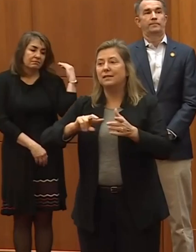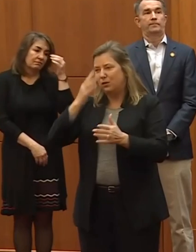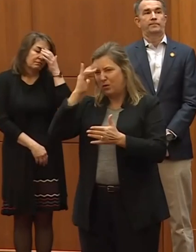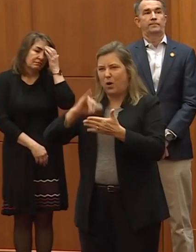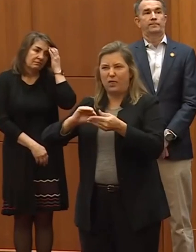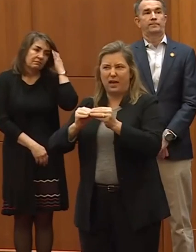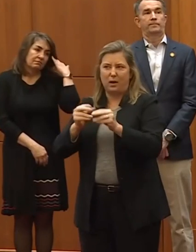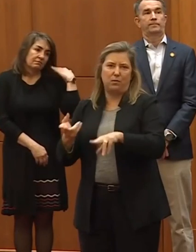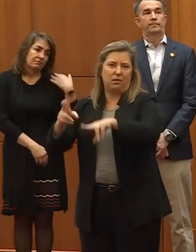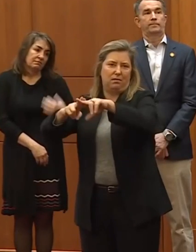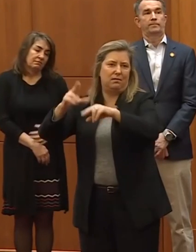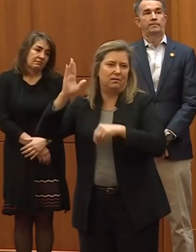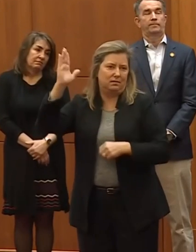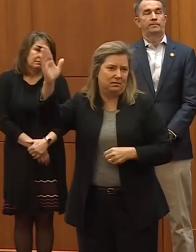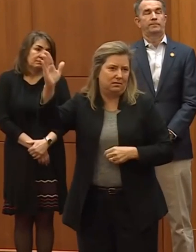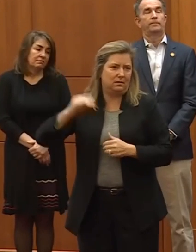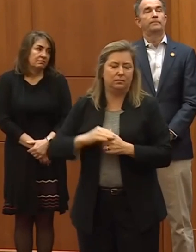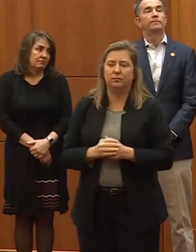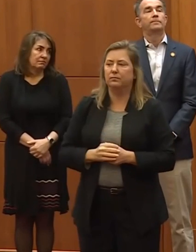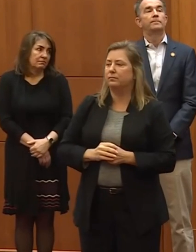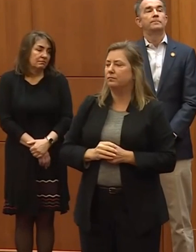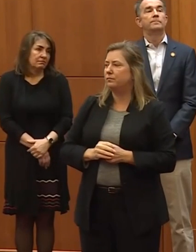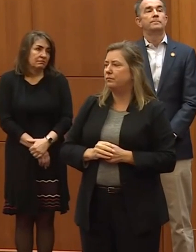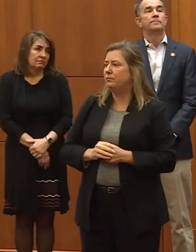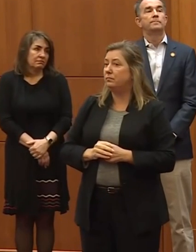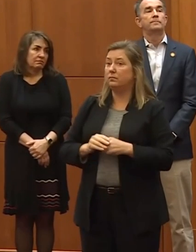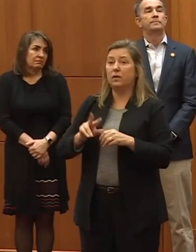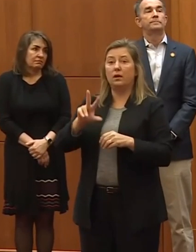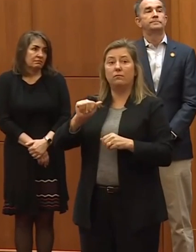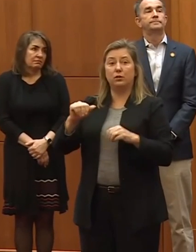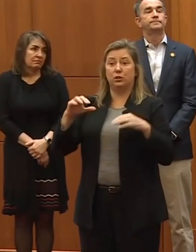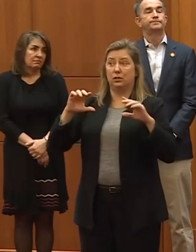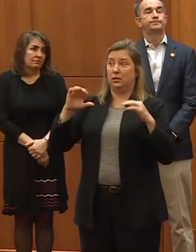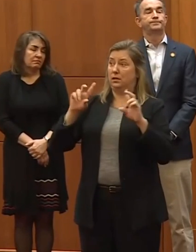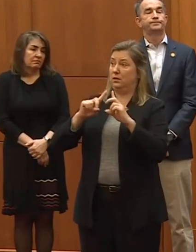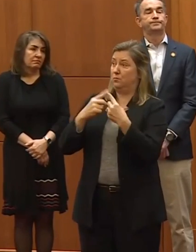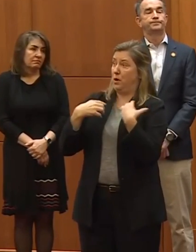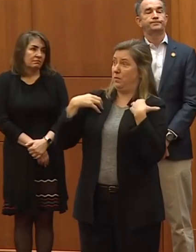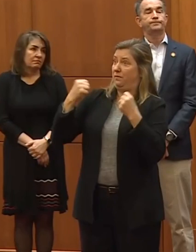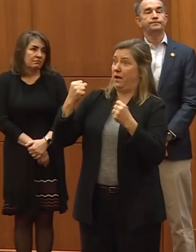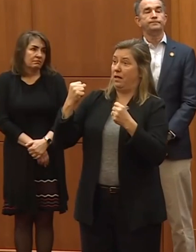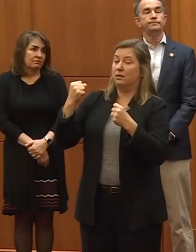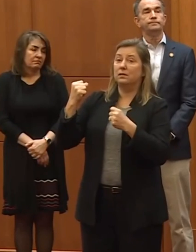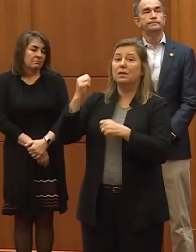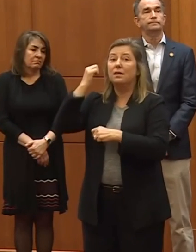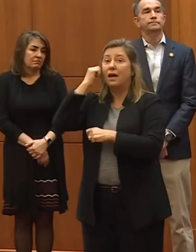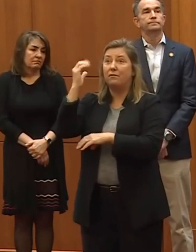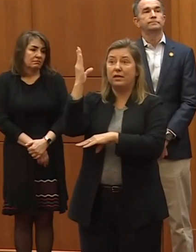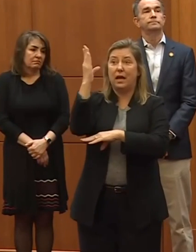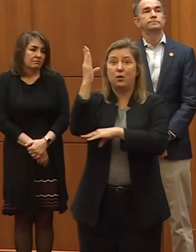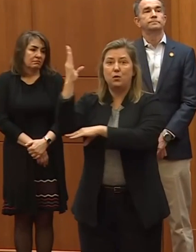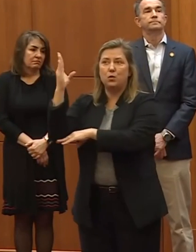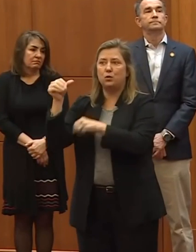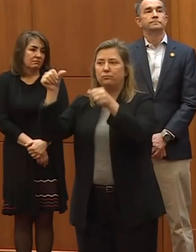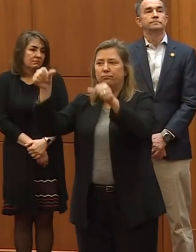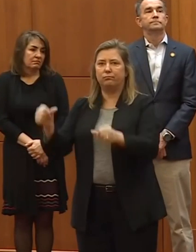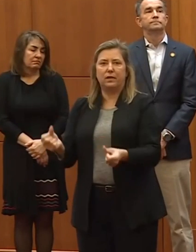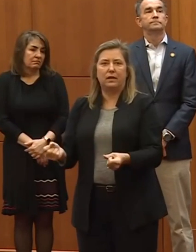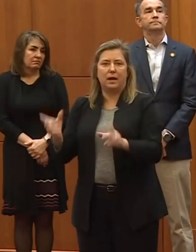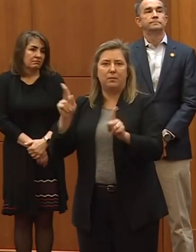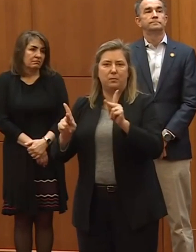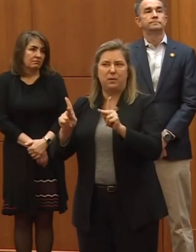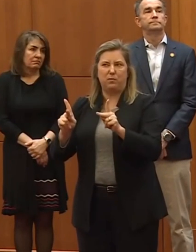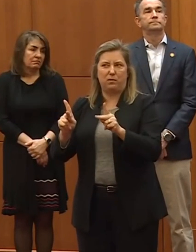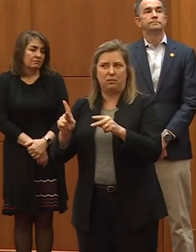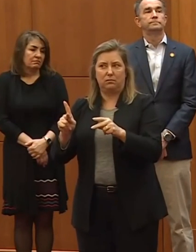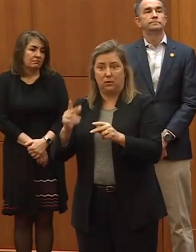increase. The Virginia Department of Health will be posting at noon each day the numbers that we have in the